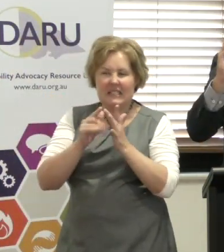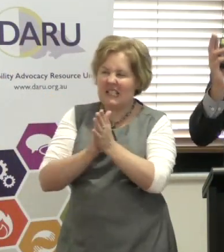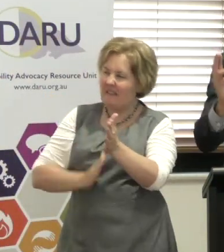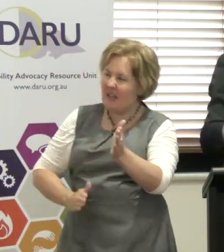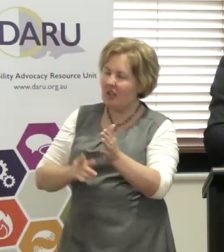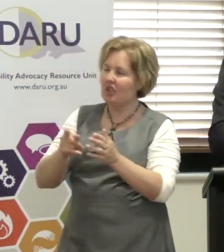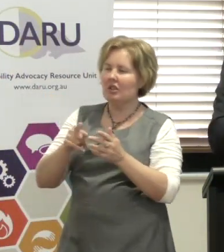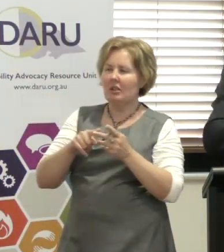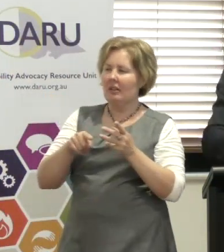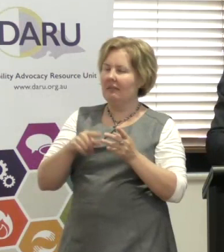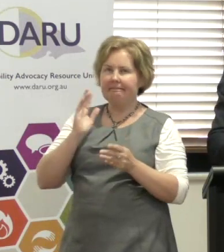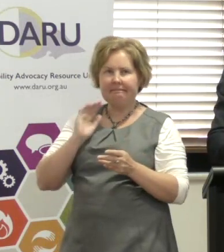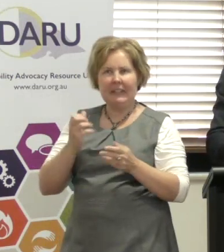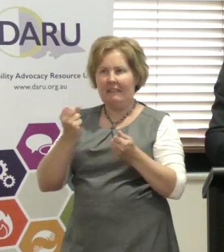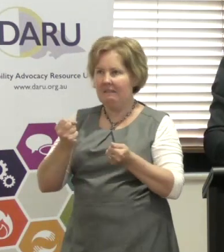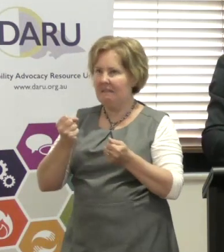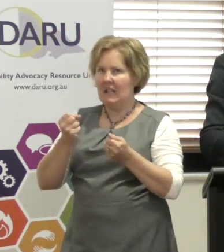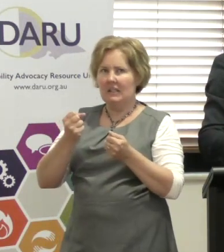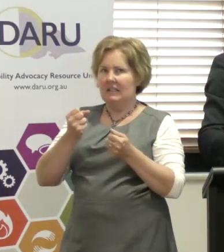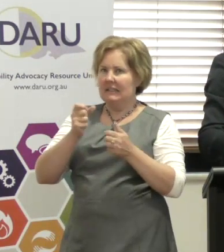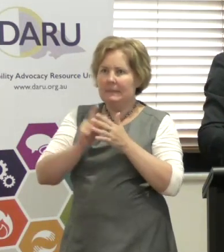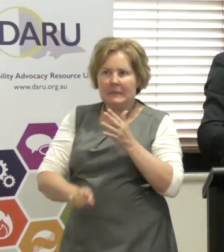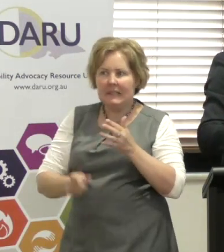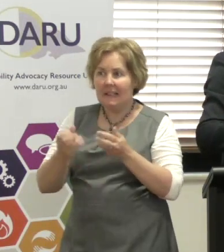would in Western world call disability,